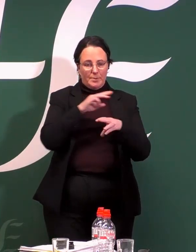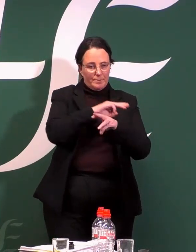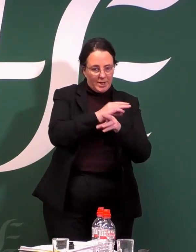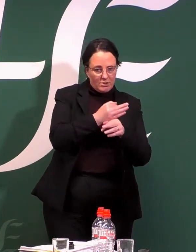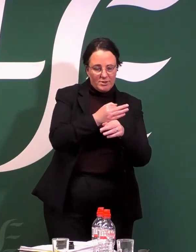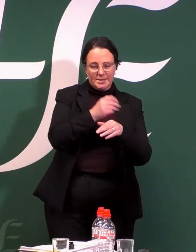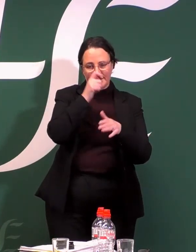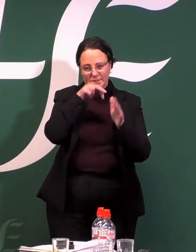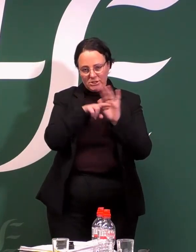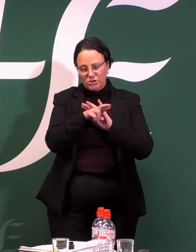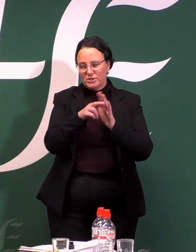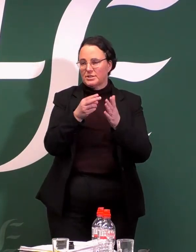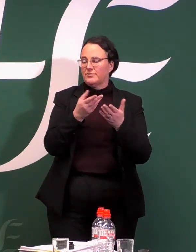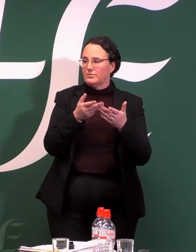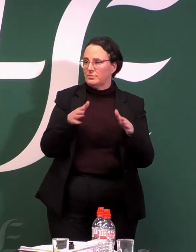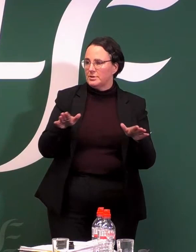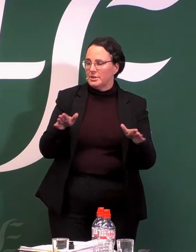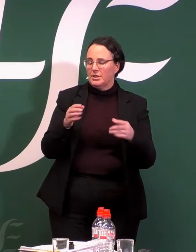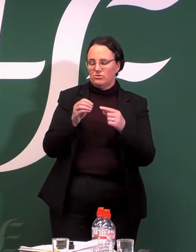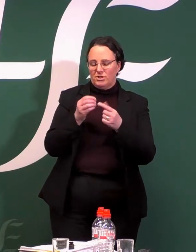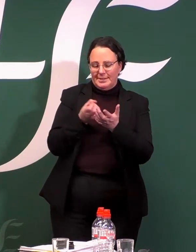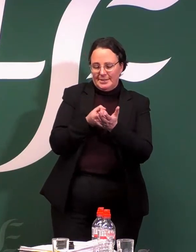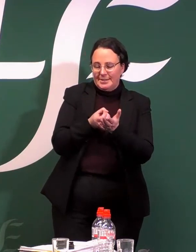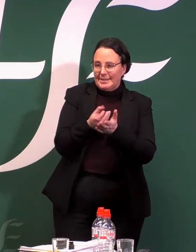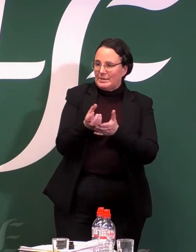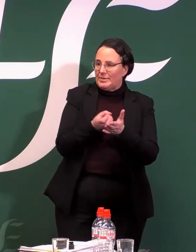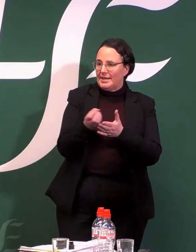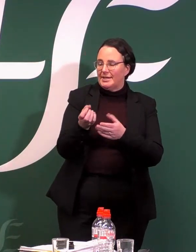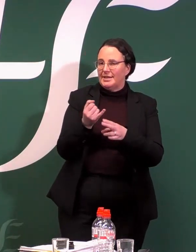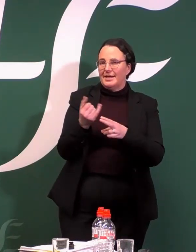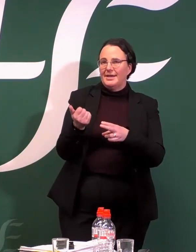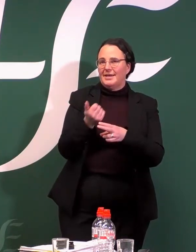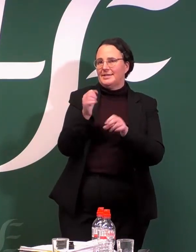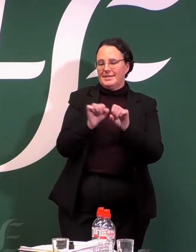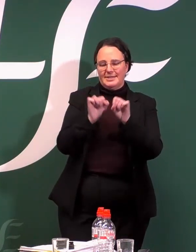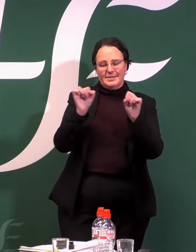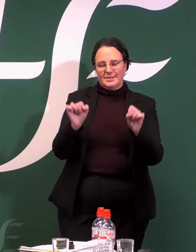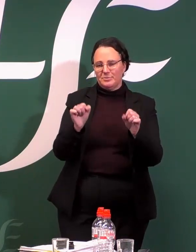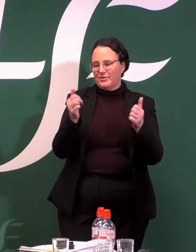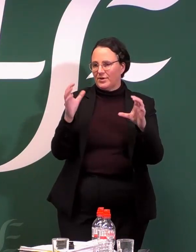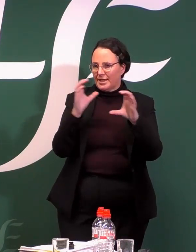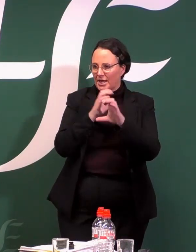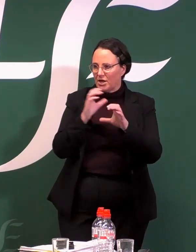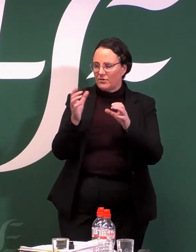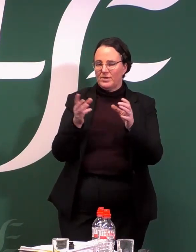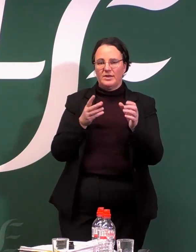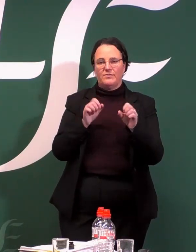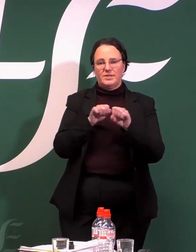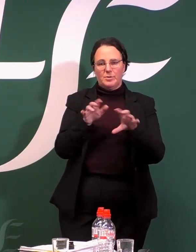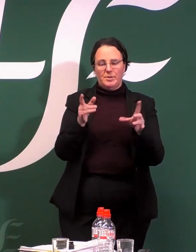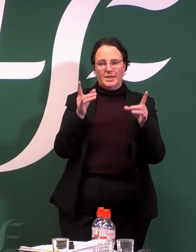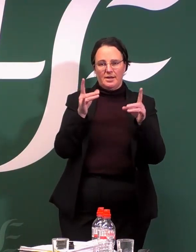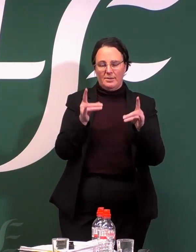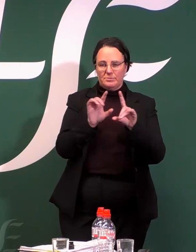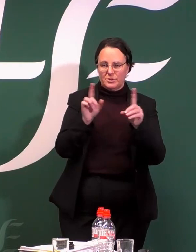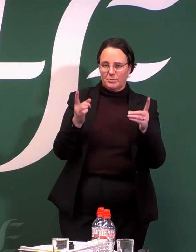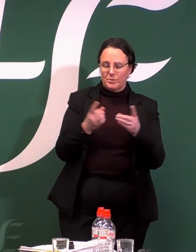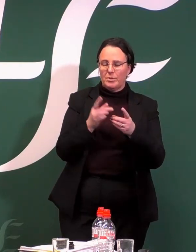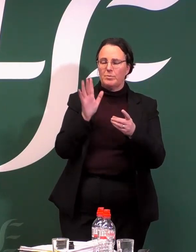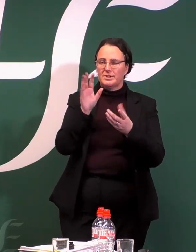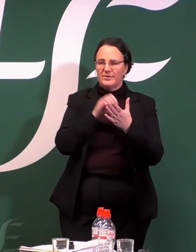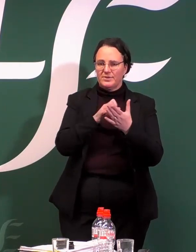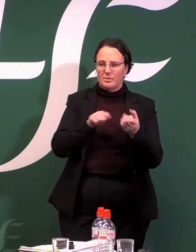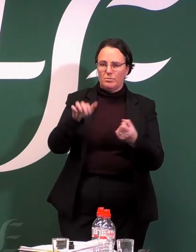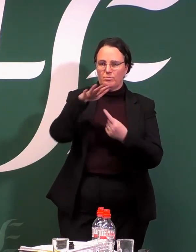children. And what I'm trying to explain is that in any system of care, whether it's testing or whether it's the work of public health departments, there's a